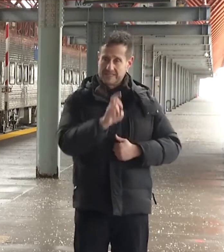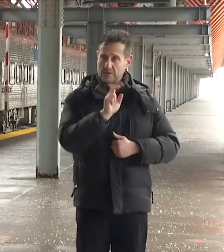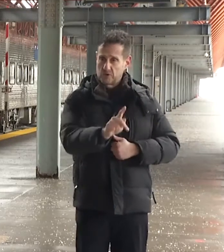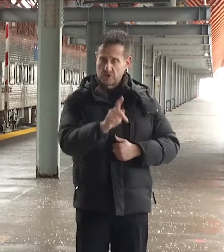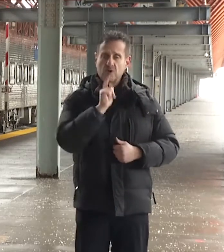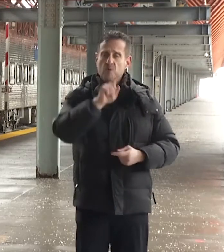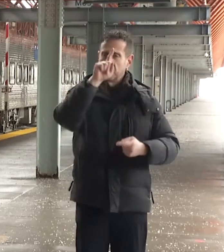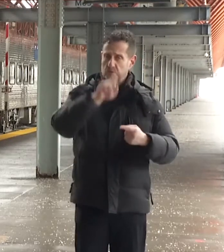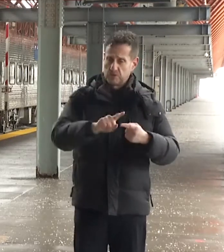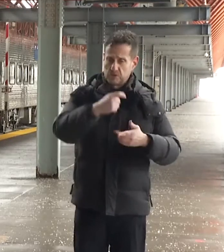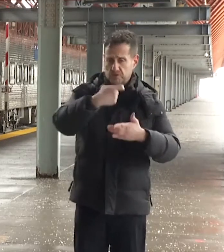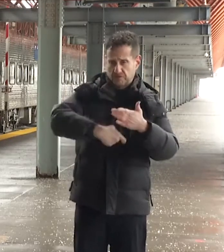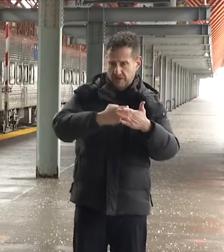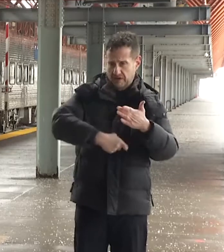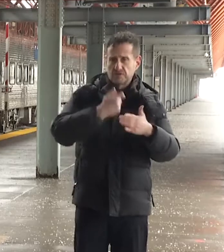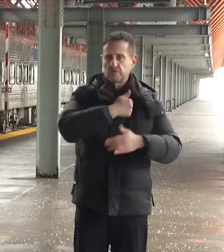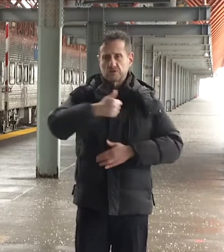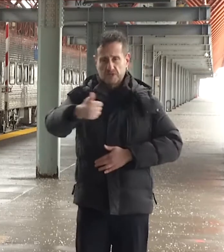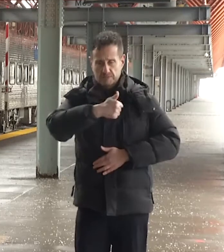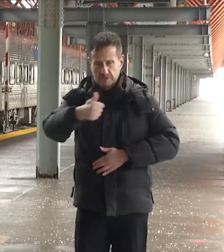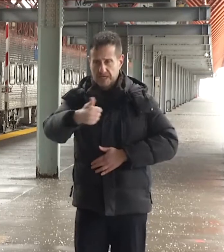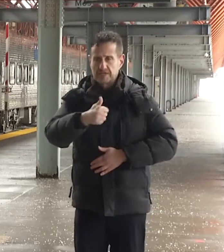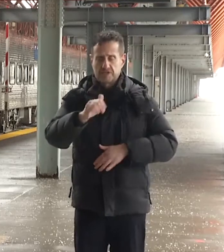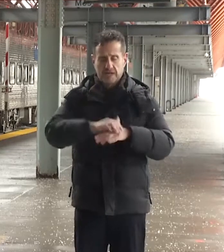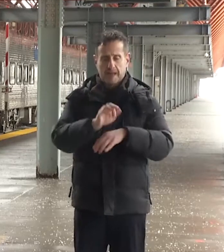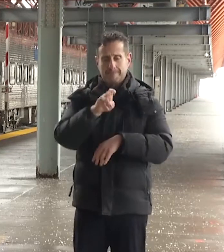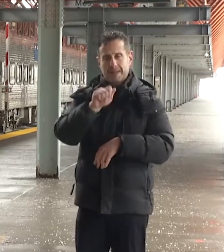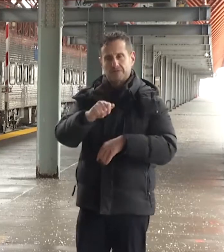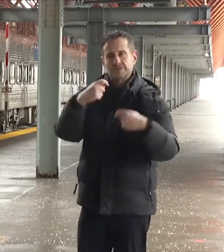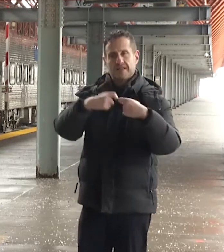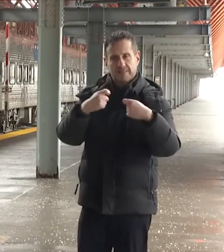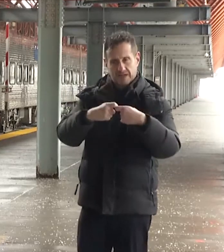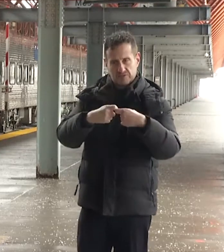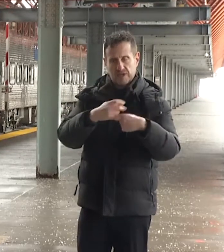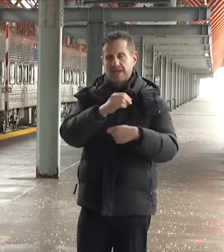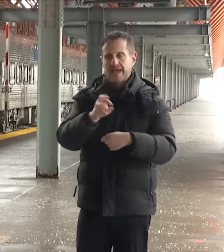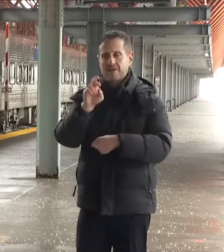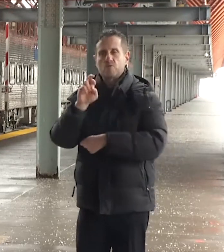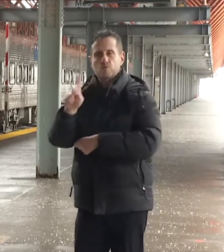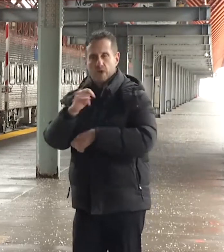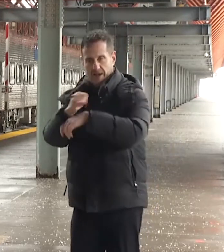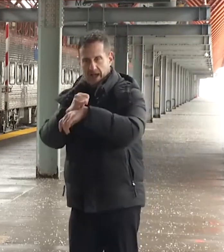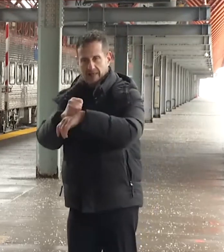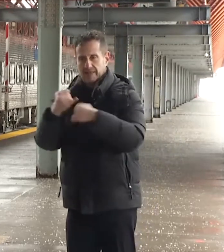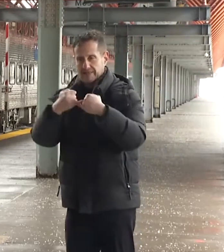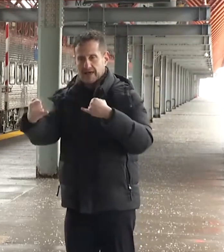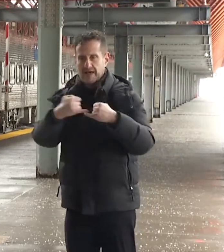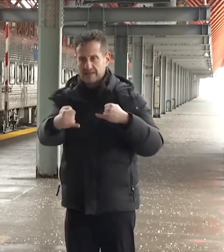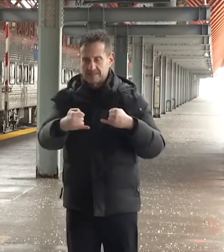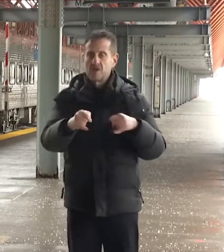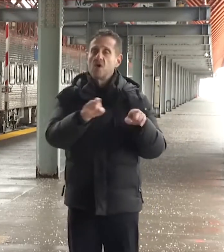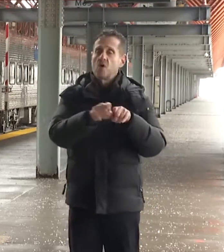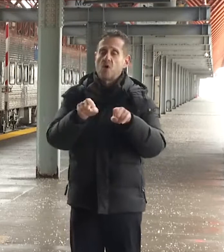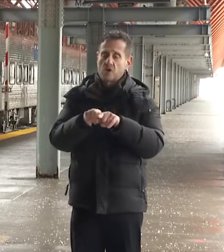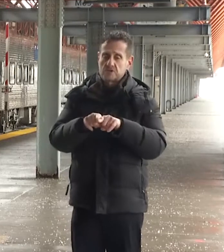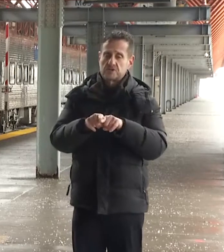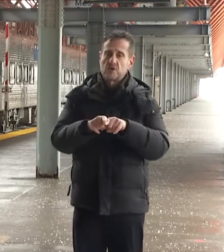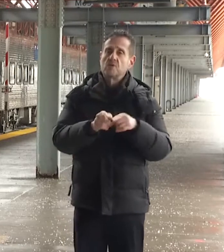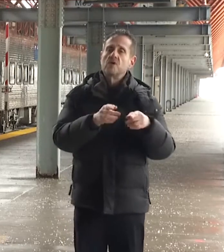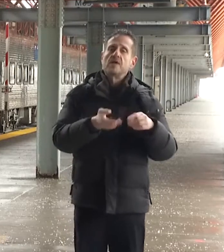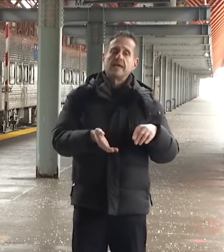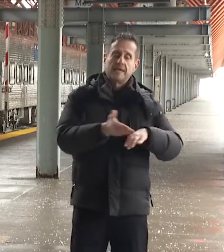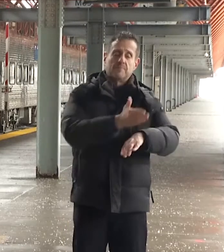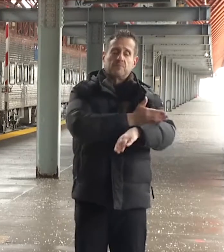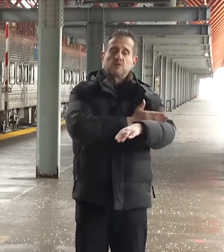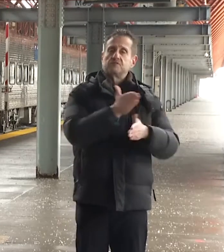reduced fares along Metra's electric and Rock Island lines, as well as improved service along